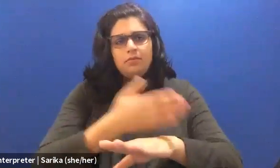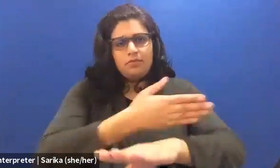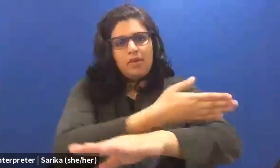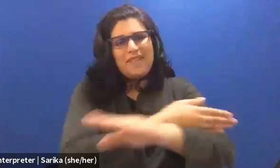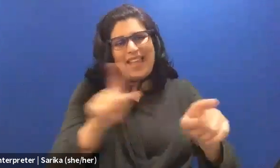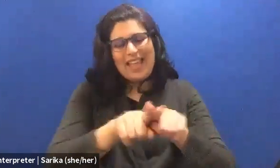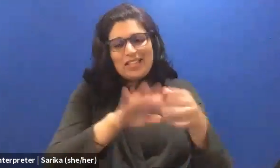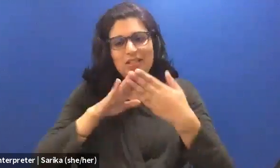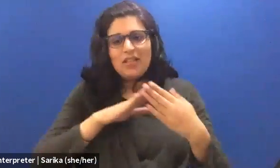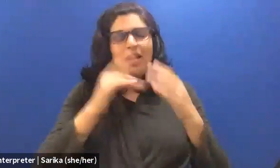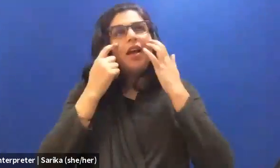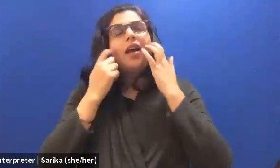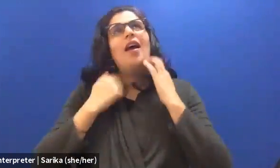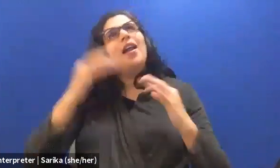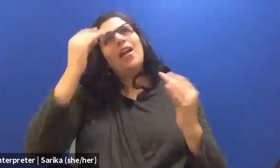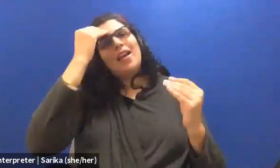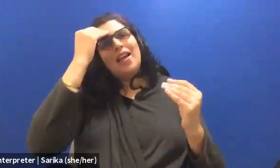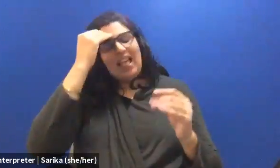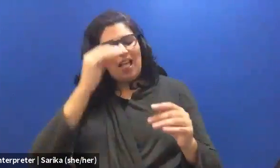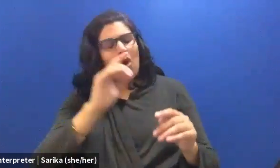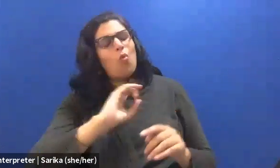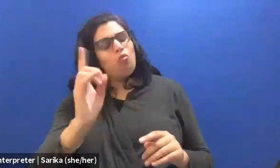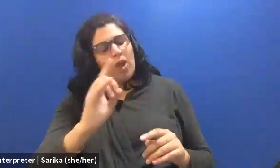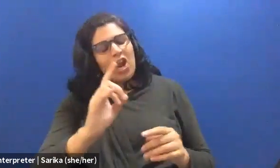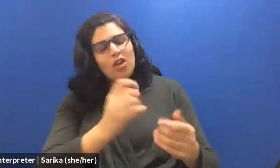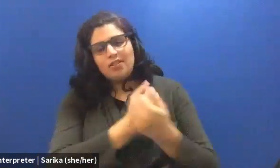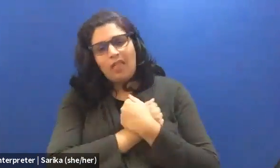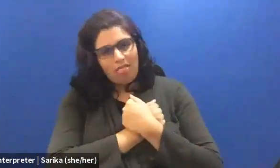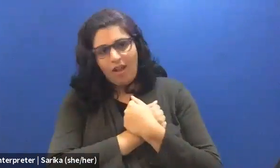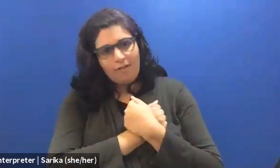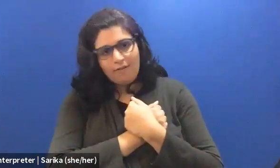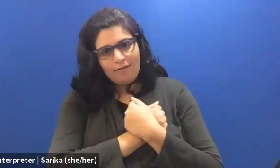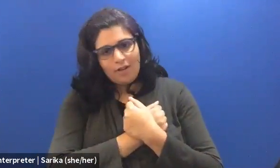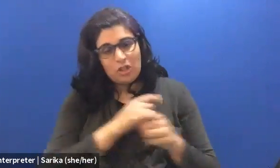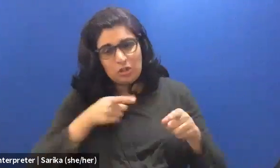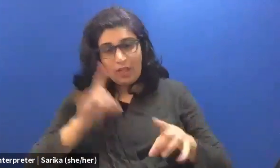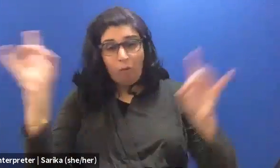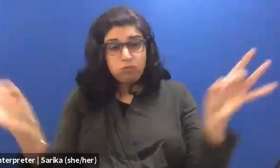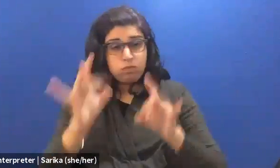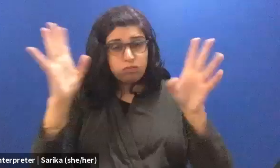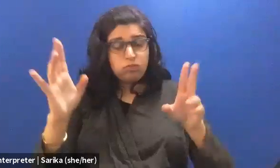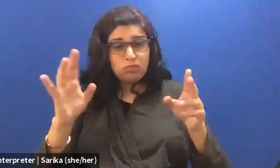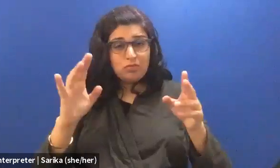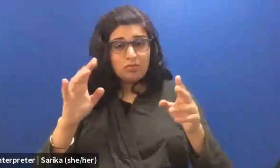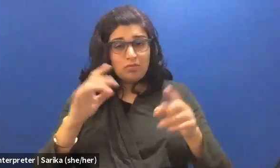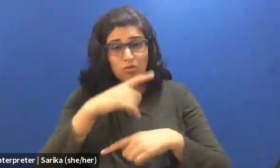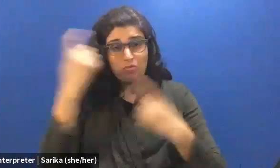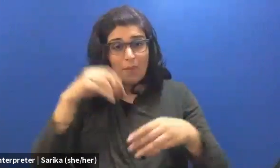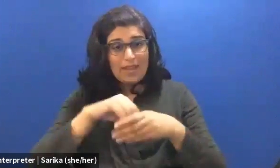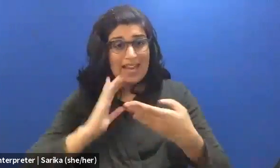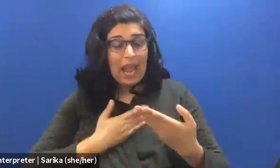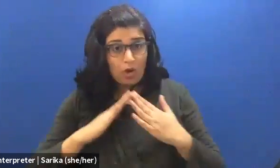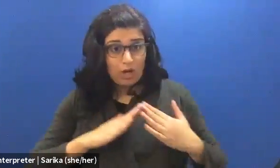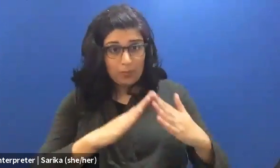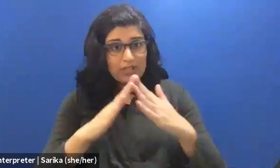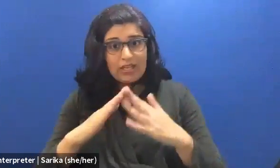I was thinking of our Where is the Love during horrible trauma in our community. I was